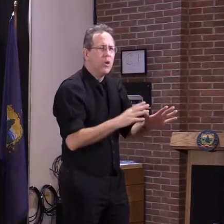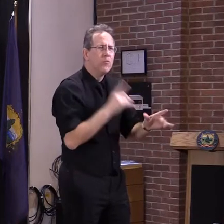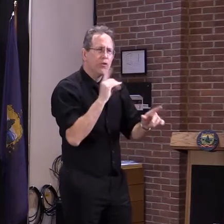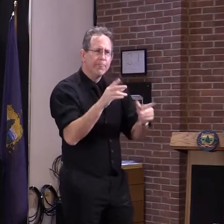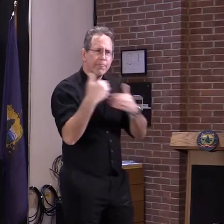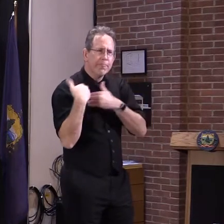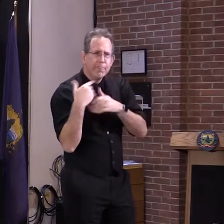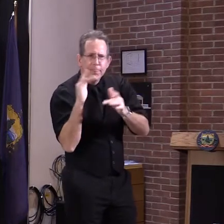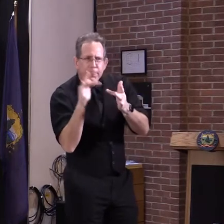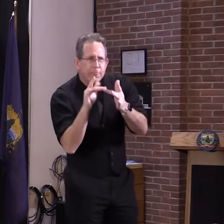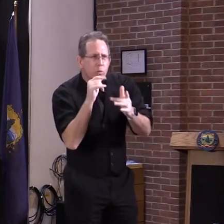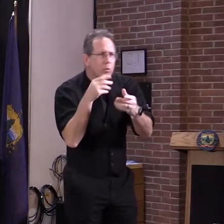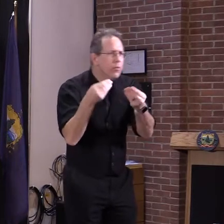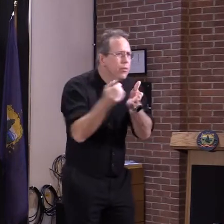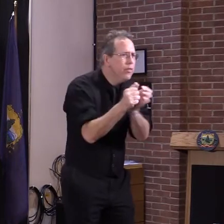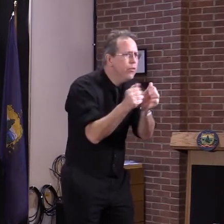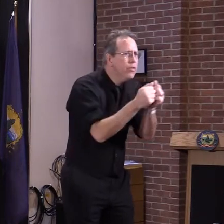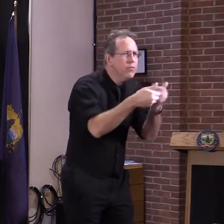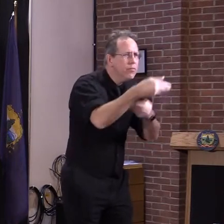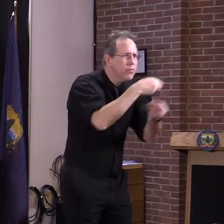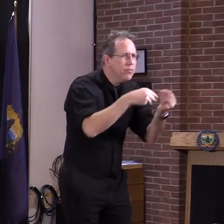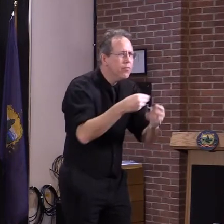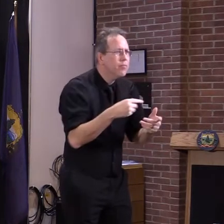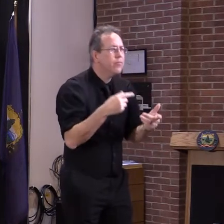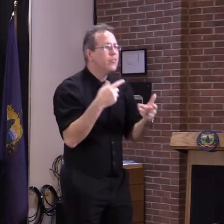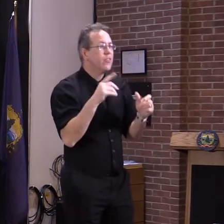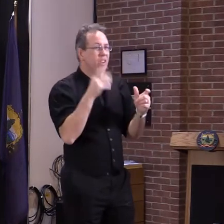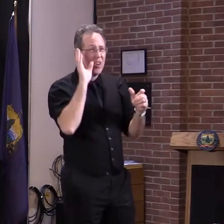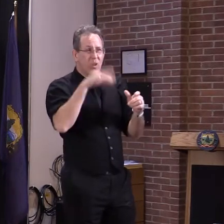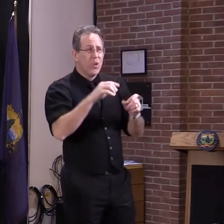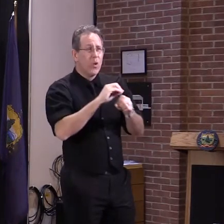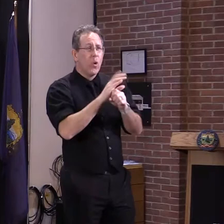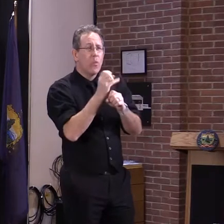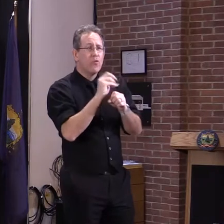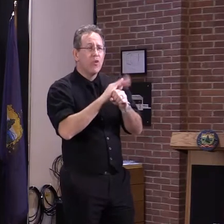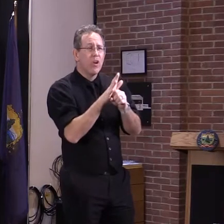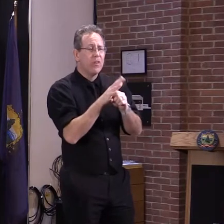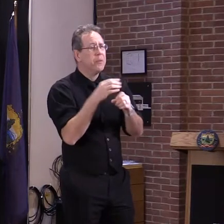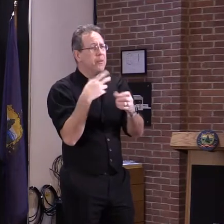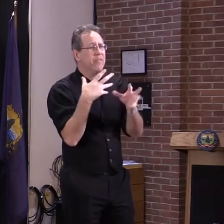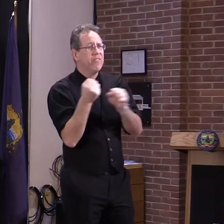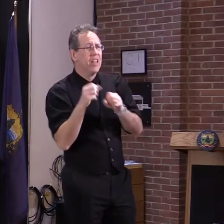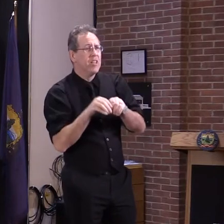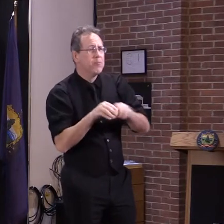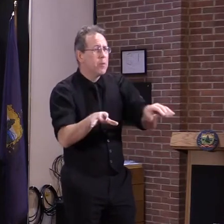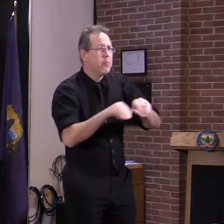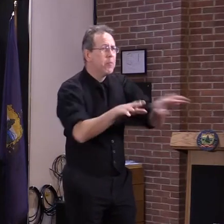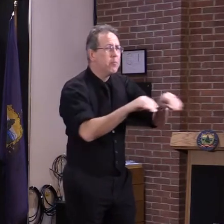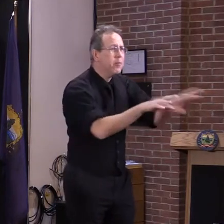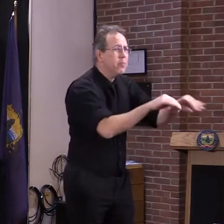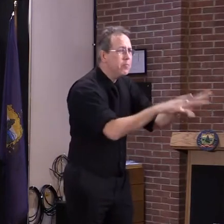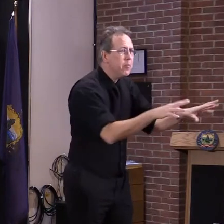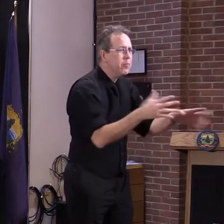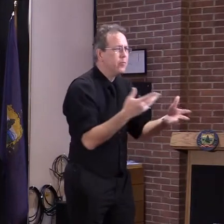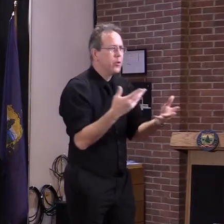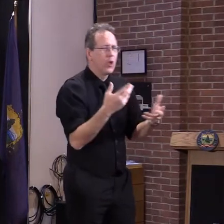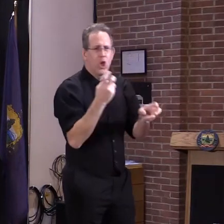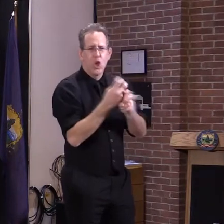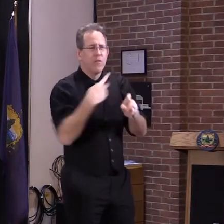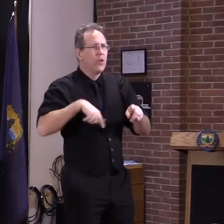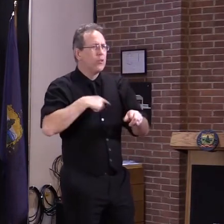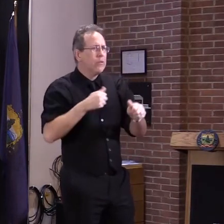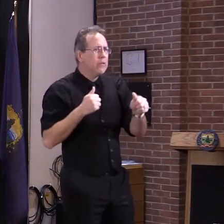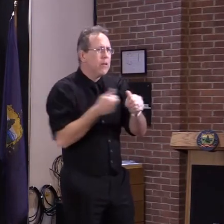the increased contagion and speed of Omicron made it unsustainable and less effective. The shift from